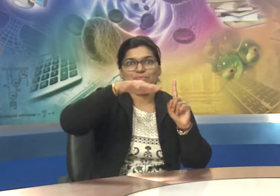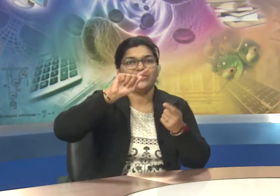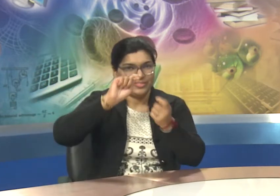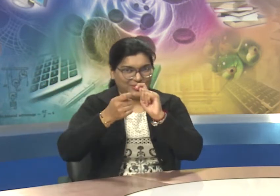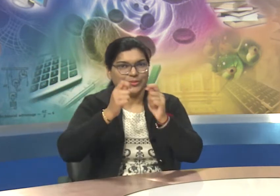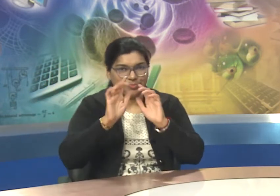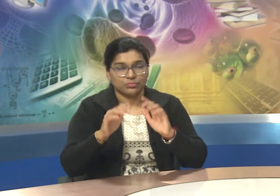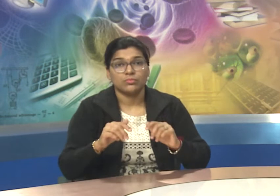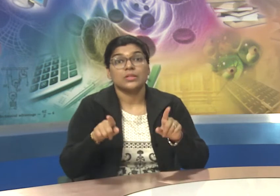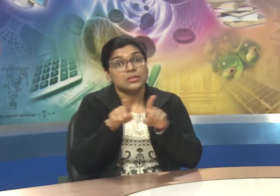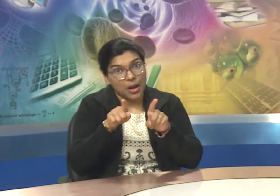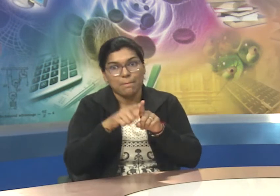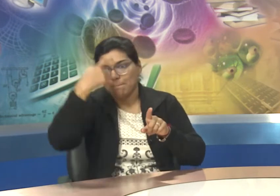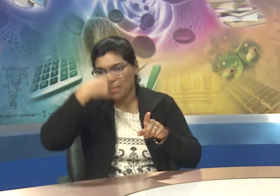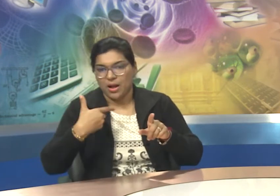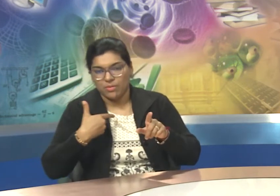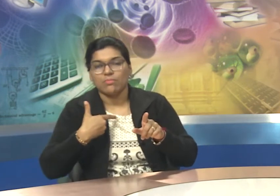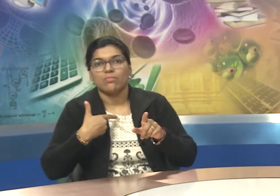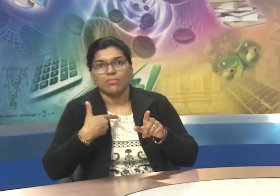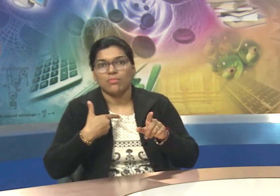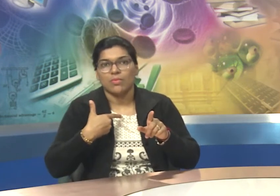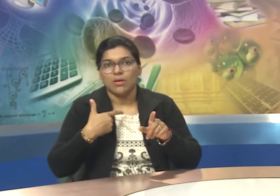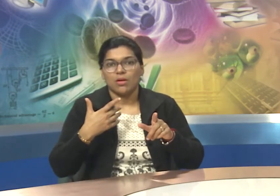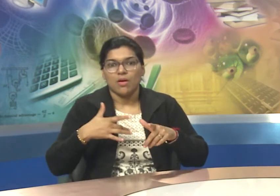by the temperature of